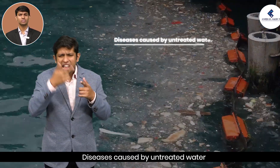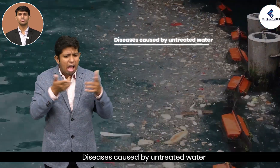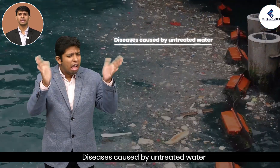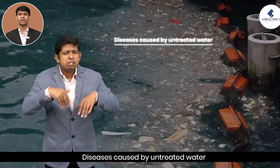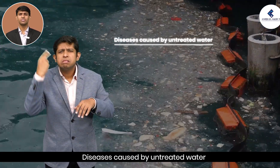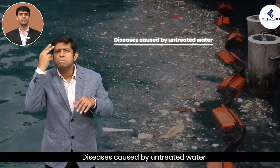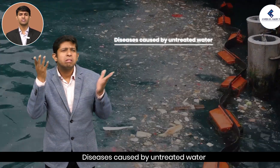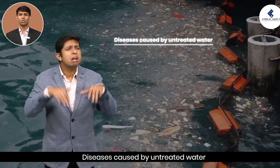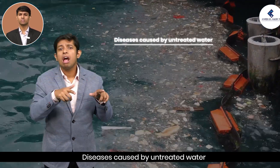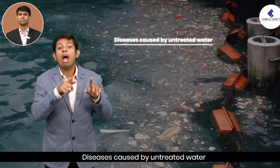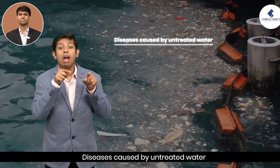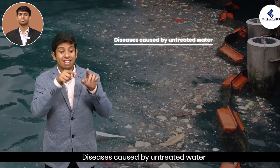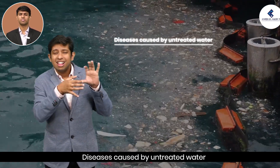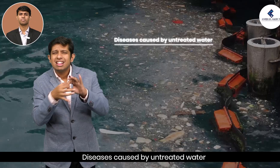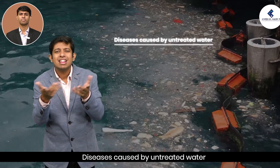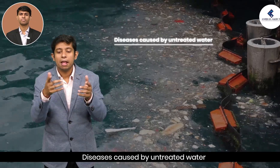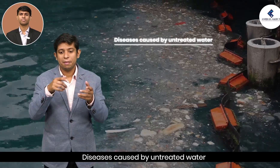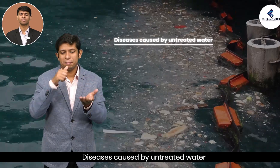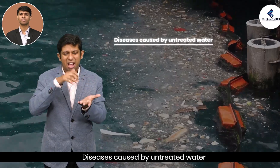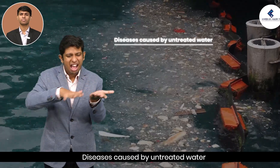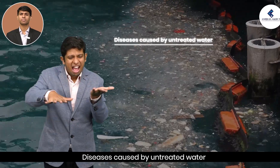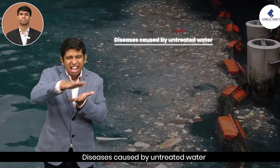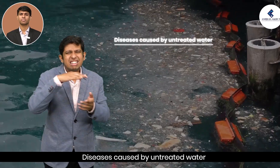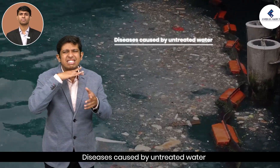Diseases caused by untreated water.